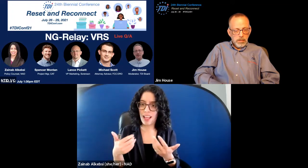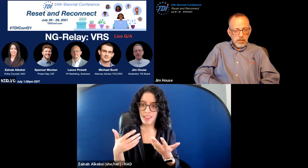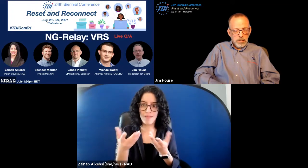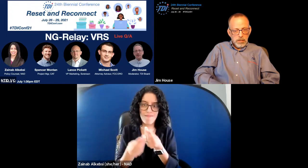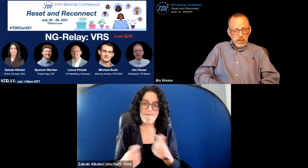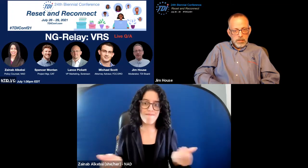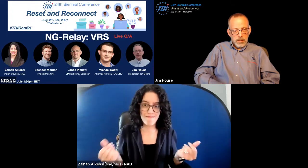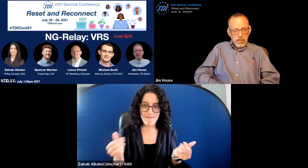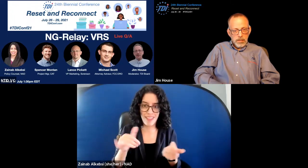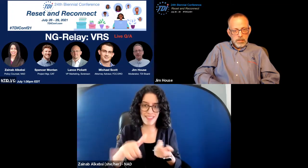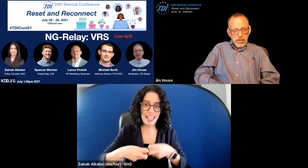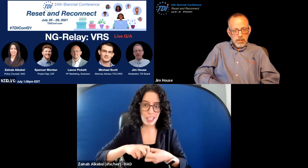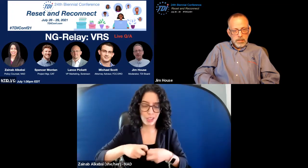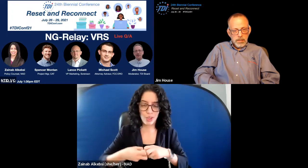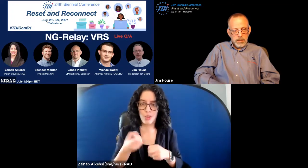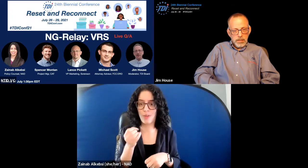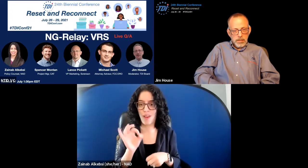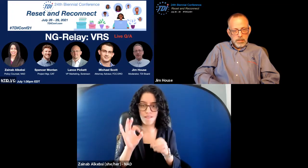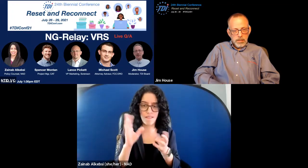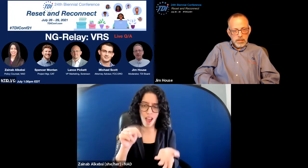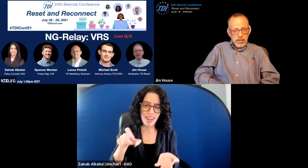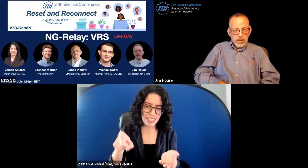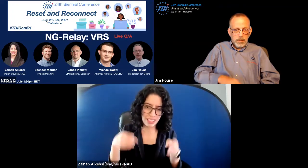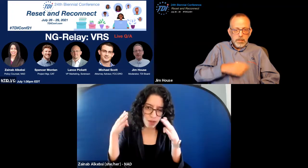greatly help tremendously with dissipating,